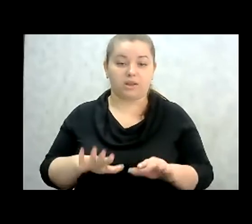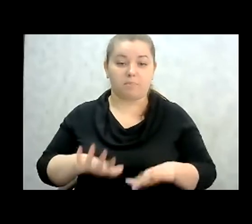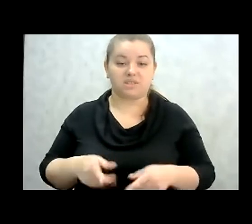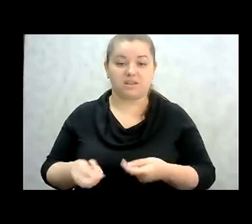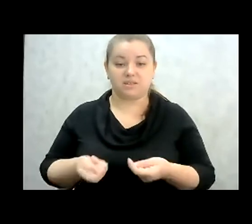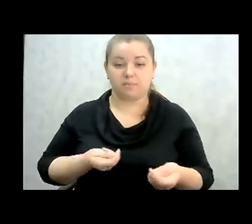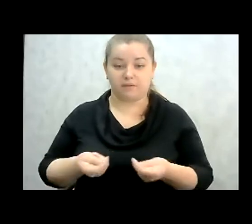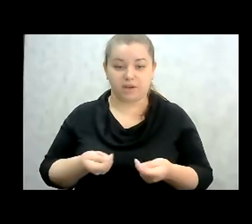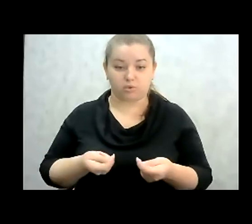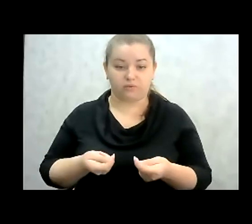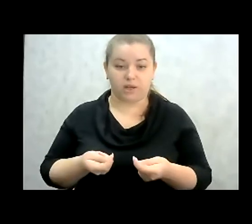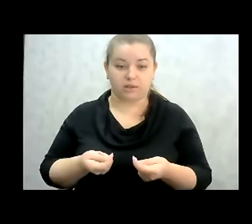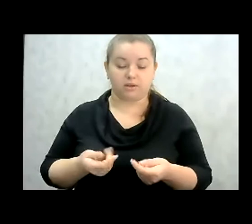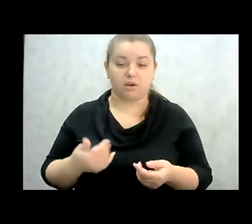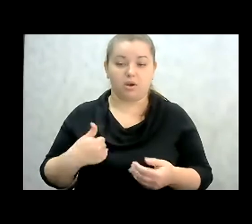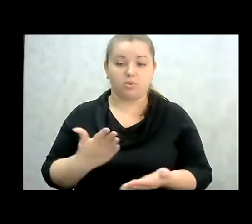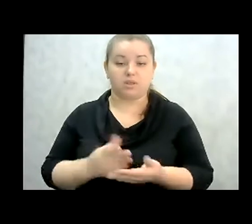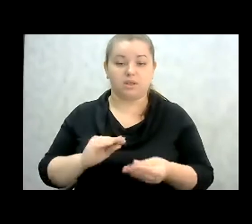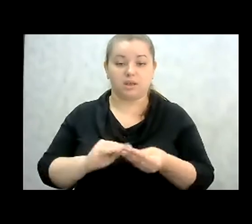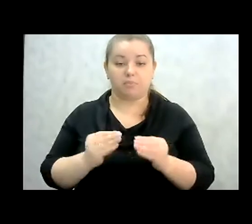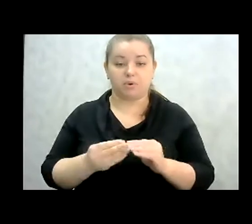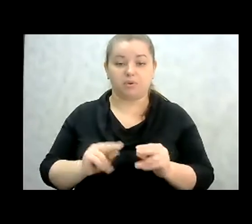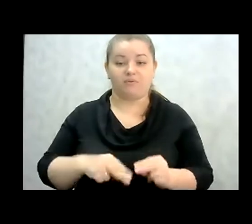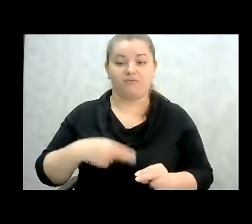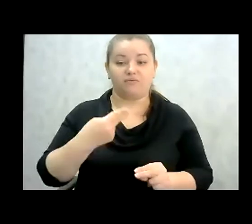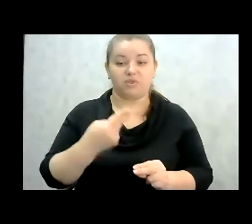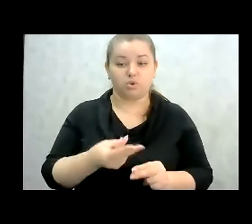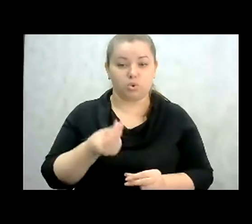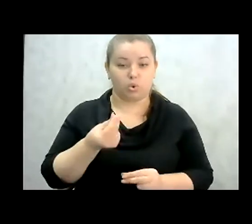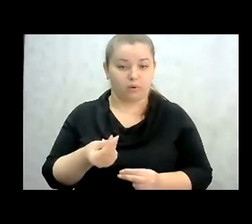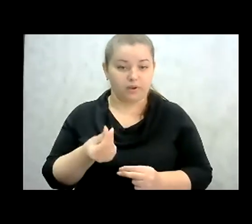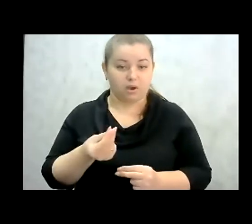I will mention just one thing.